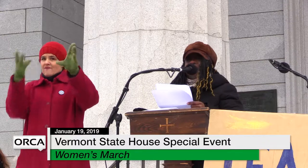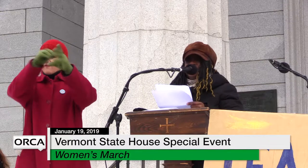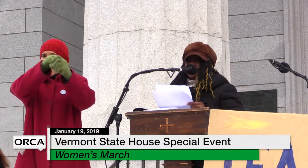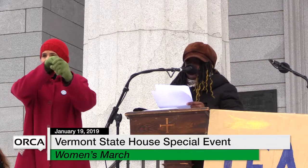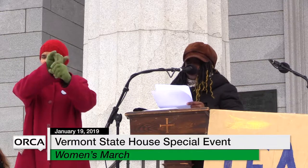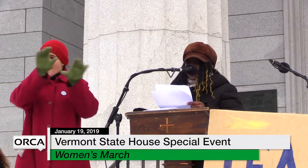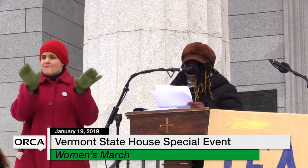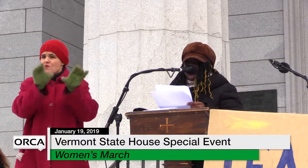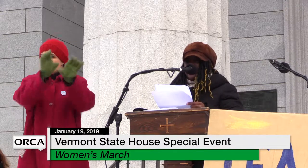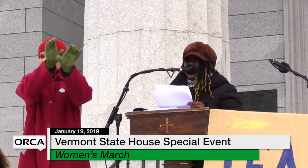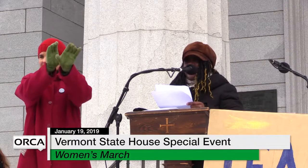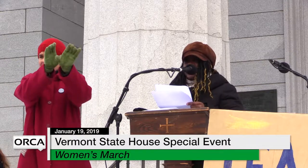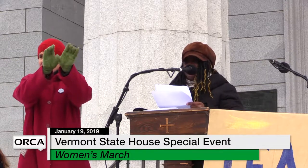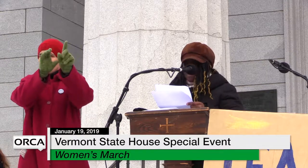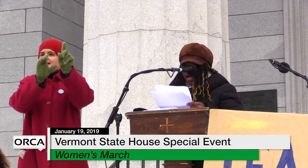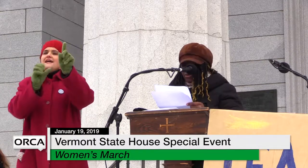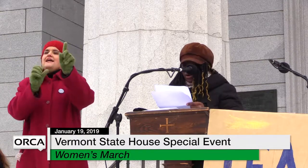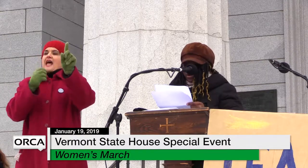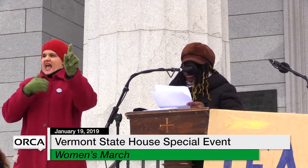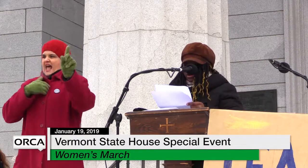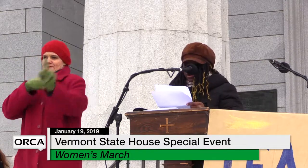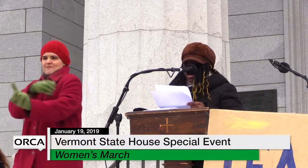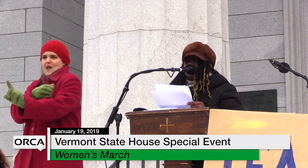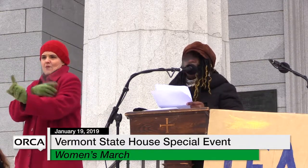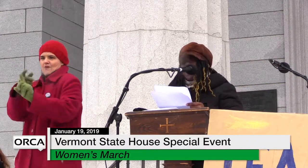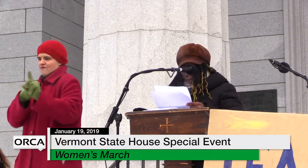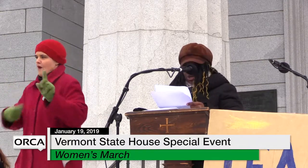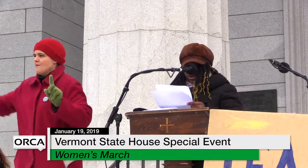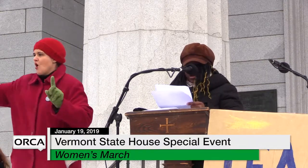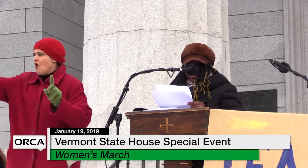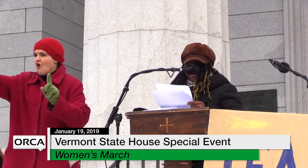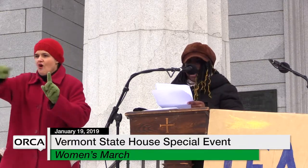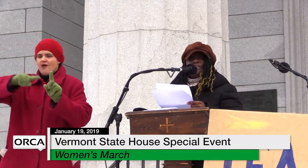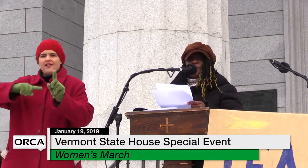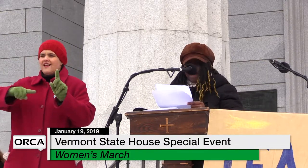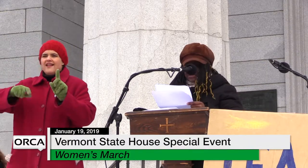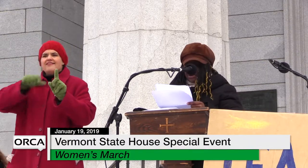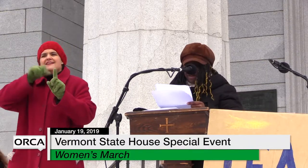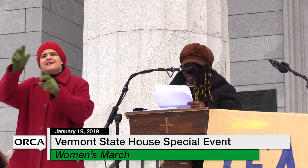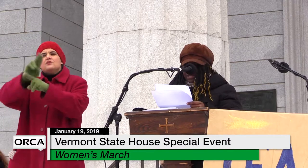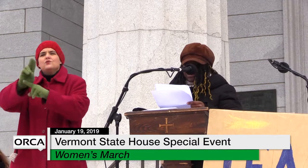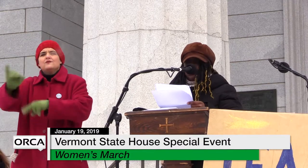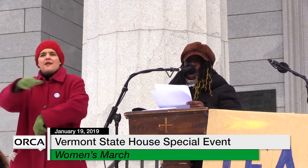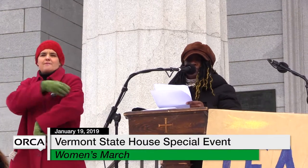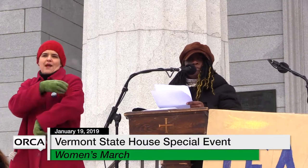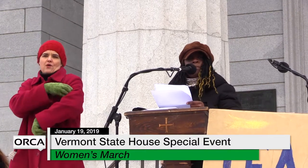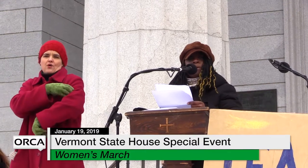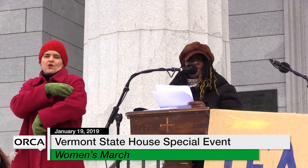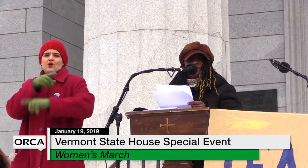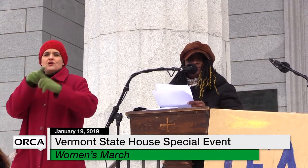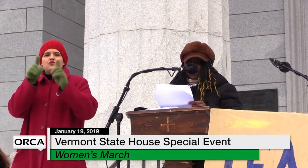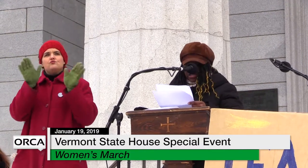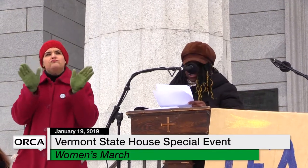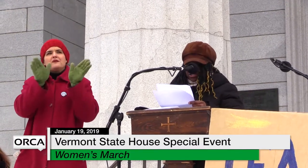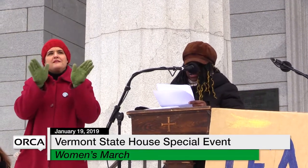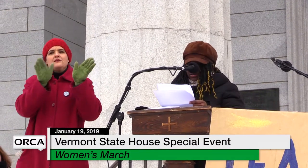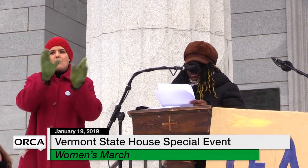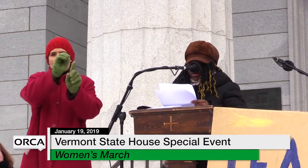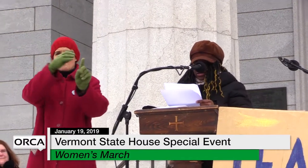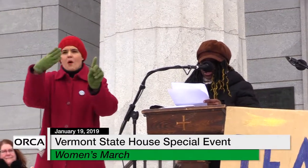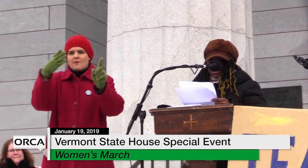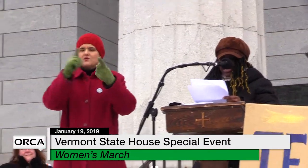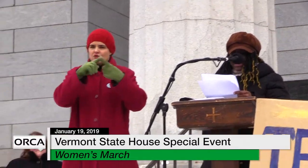did not continue to wield that collective power as pressure that might have compelled Obama to move in more progressive